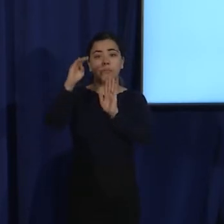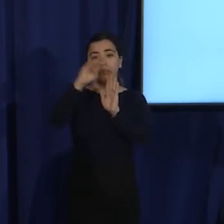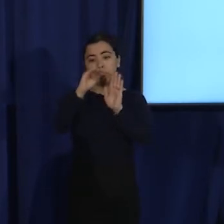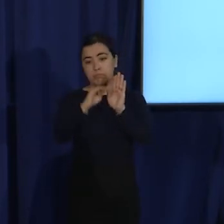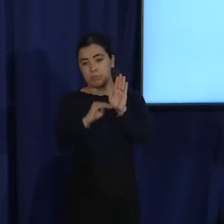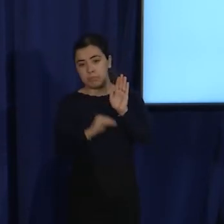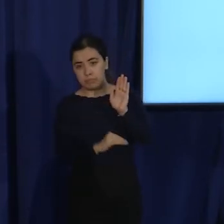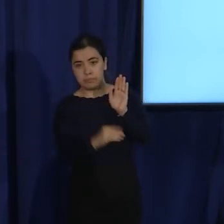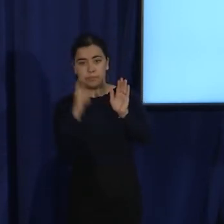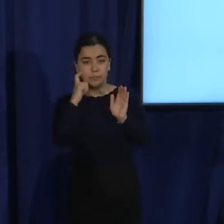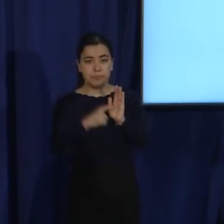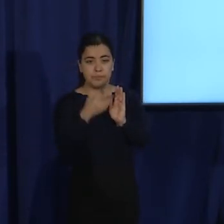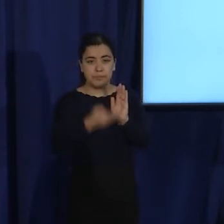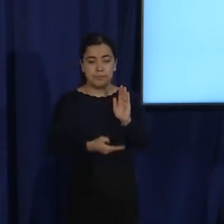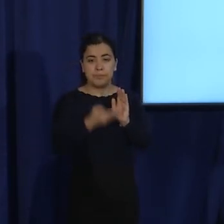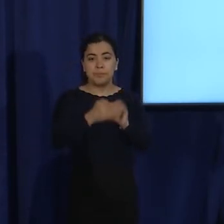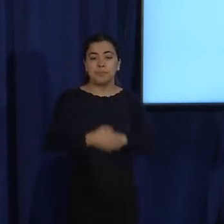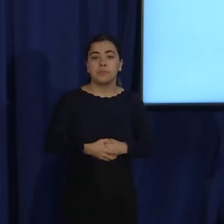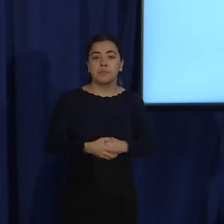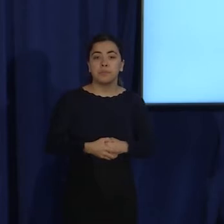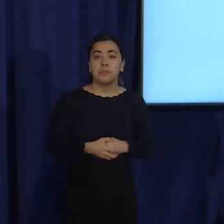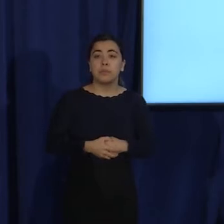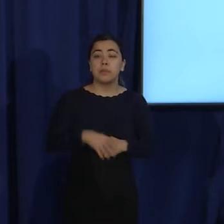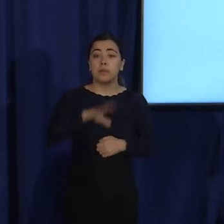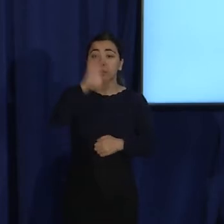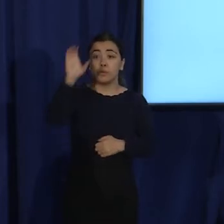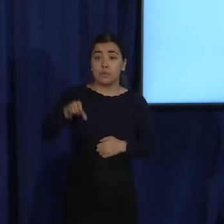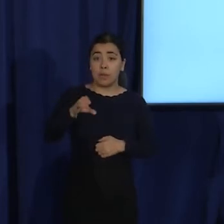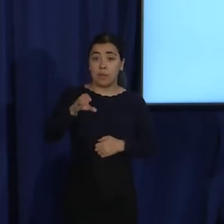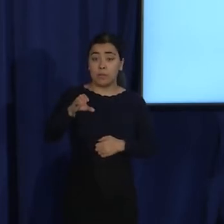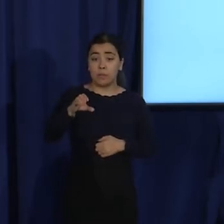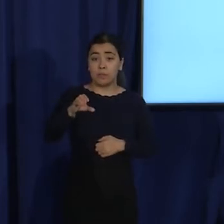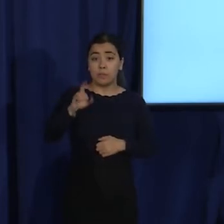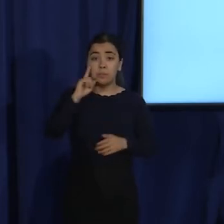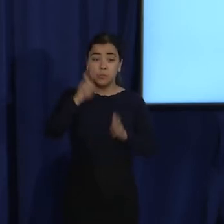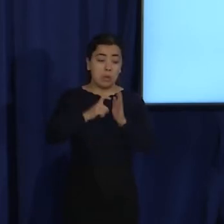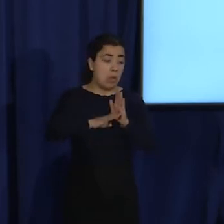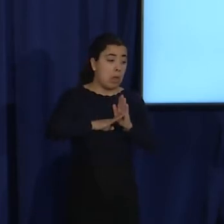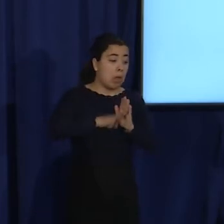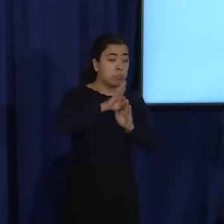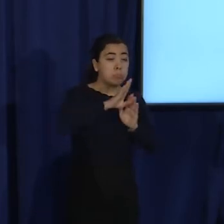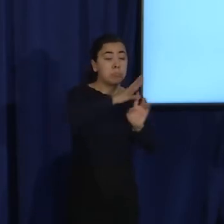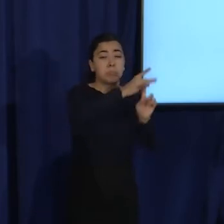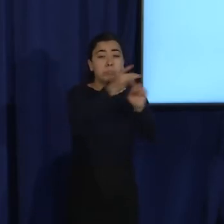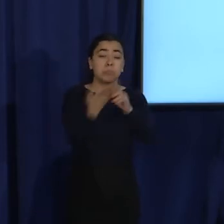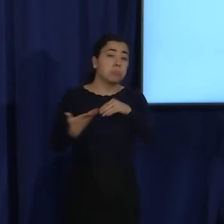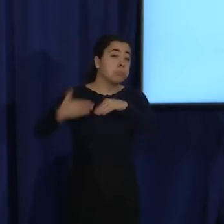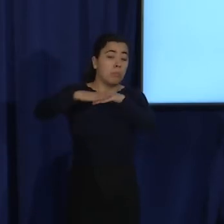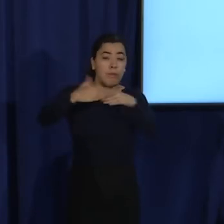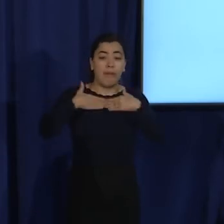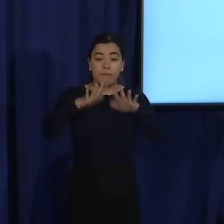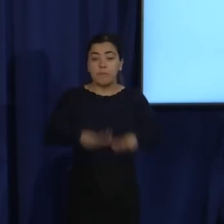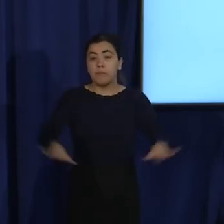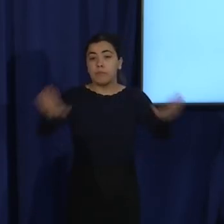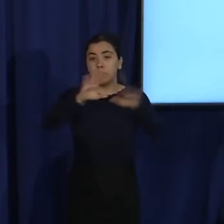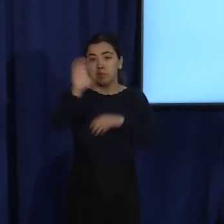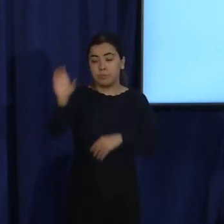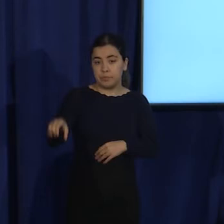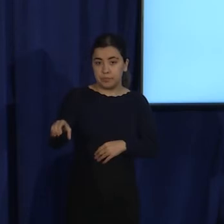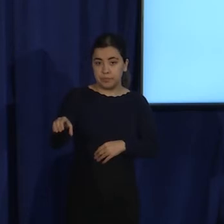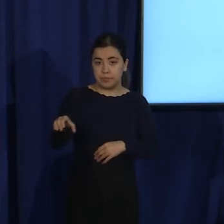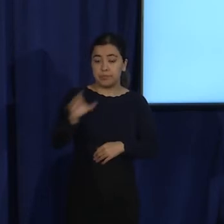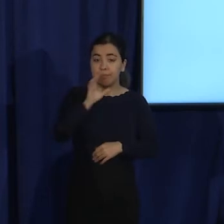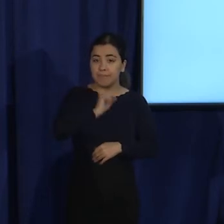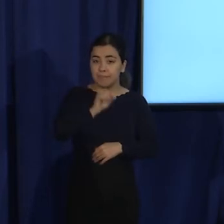cases increase in all parts of the city, and we are seeing spread across all age groups